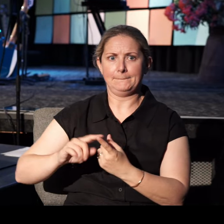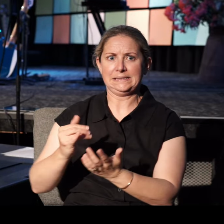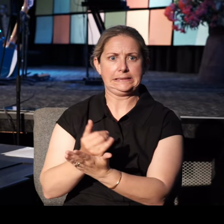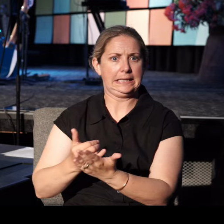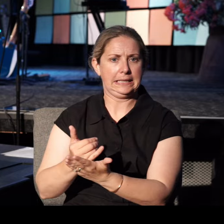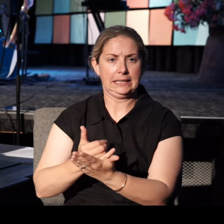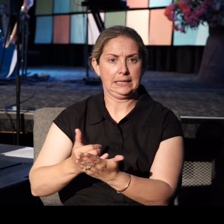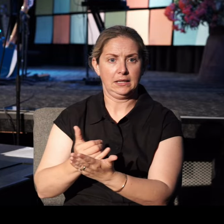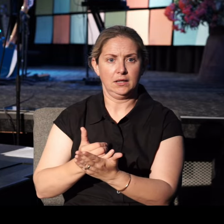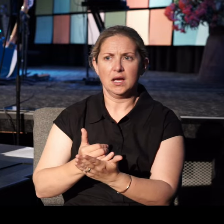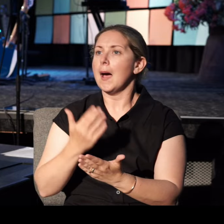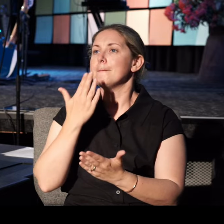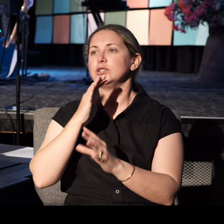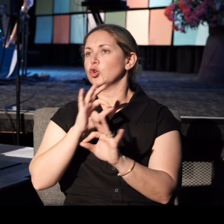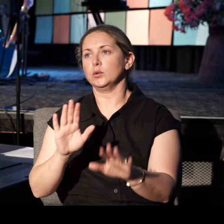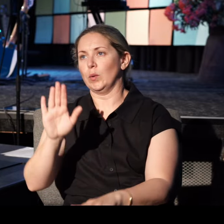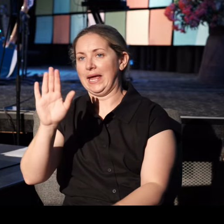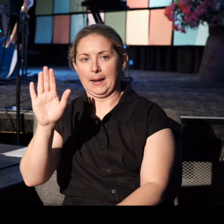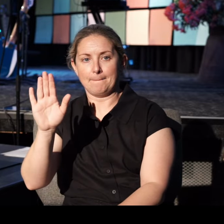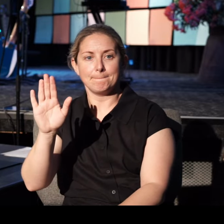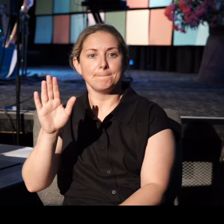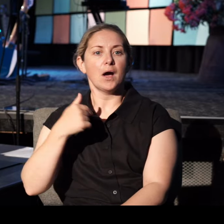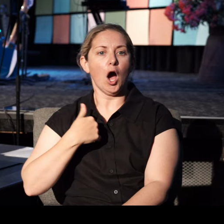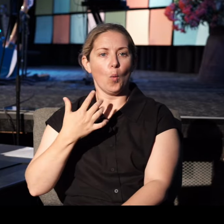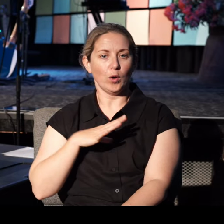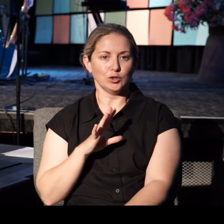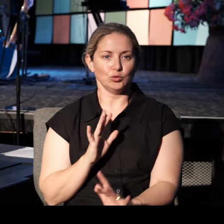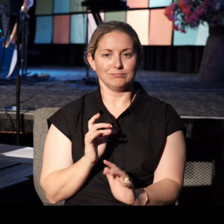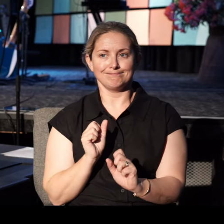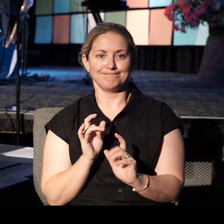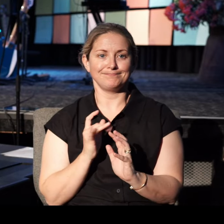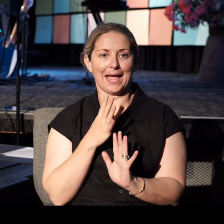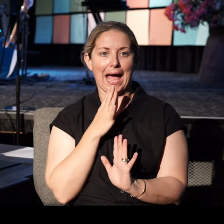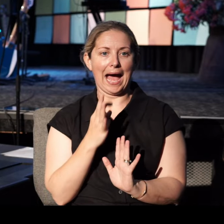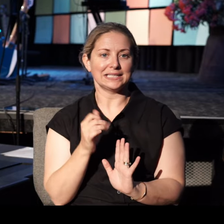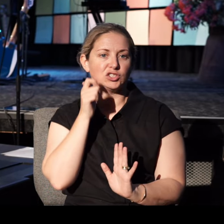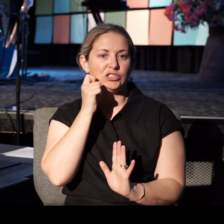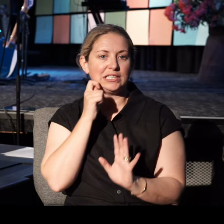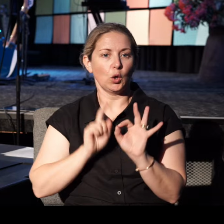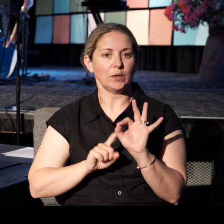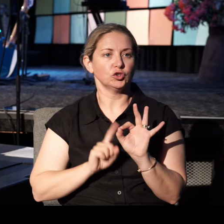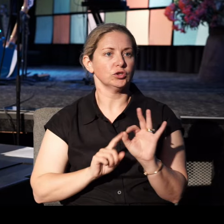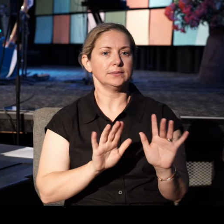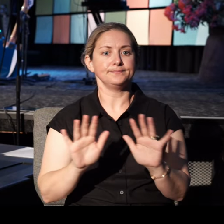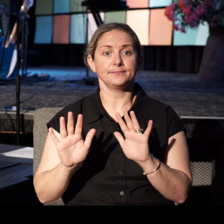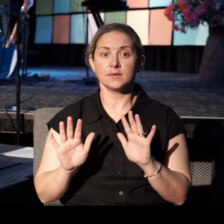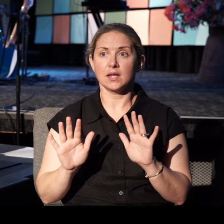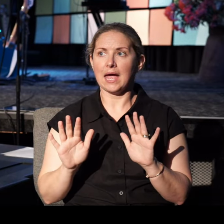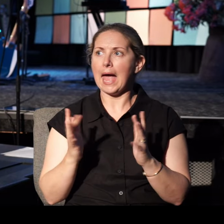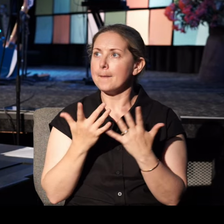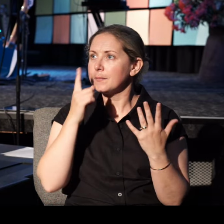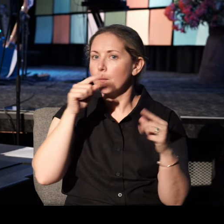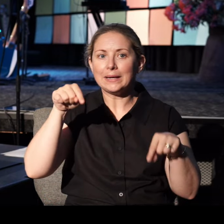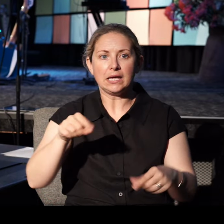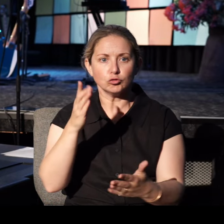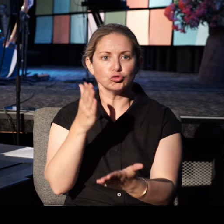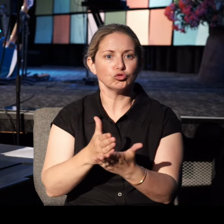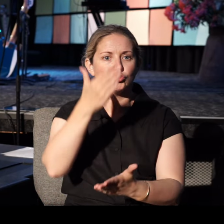So don't put up your hand, but I'm tempted to try and do it, but don't. Which of you, therefore, are Christians?